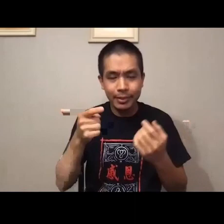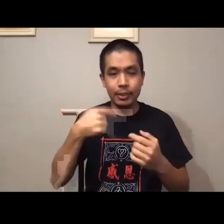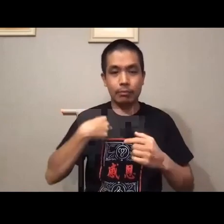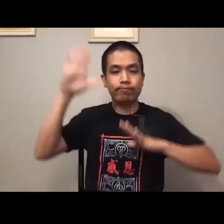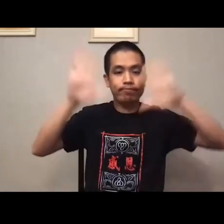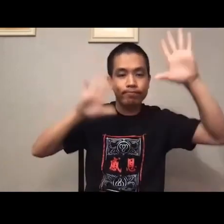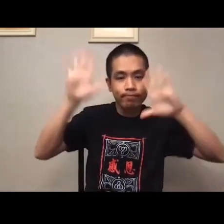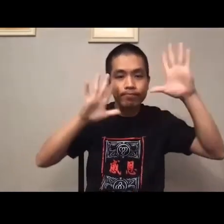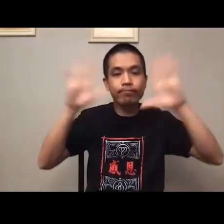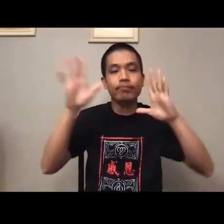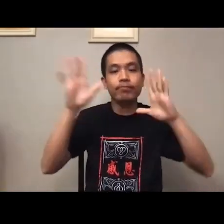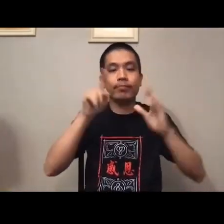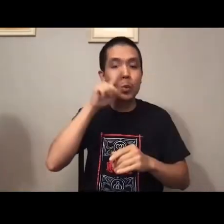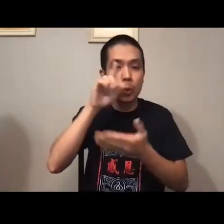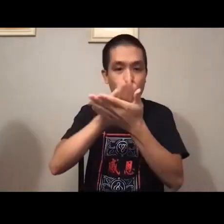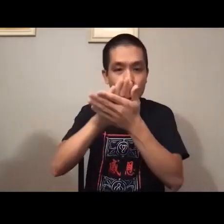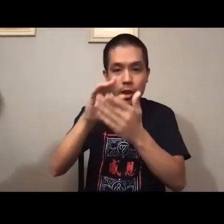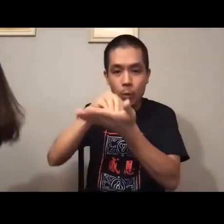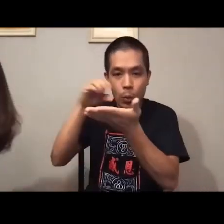was like me, deaf.